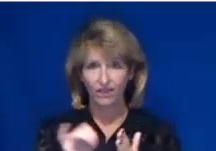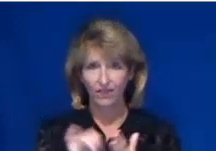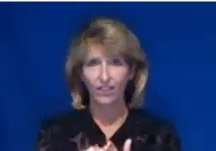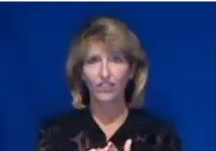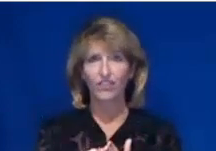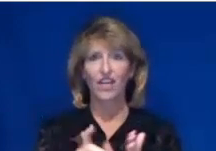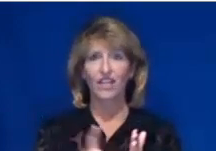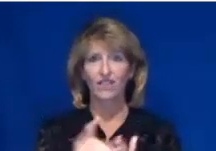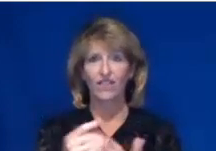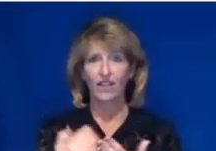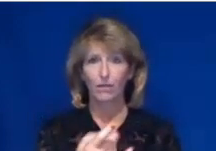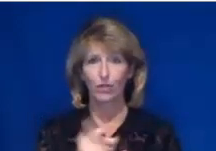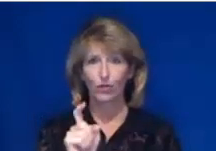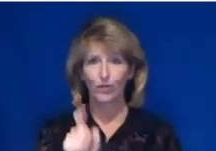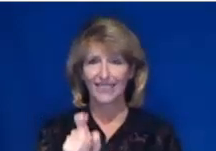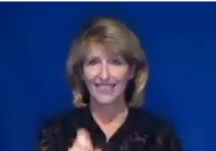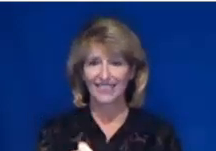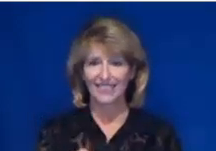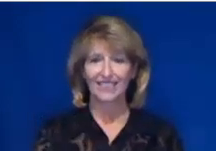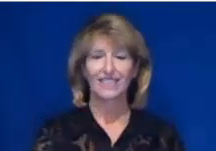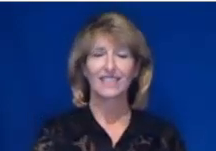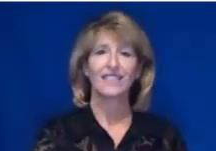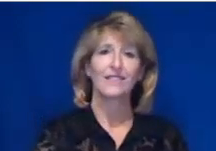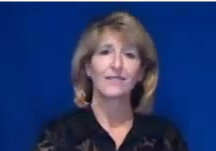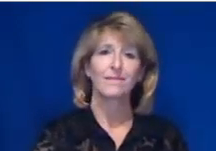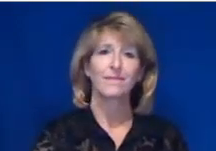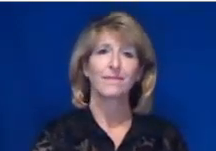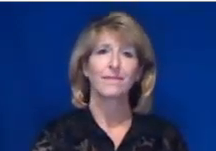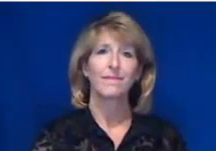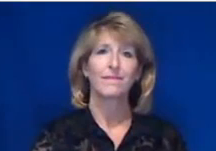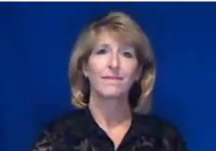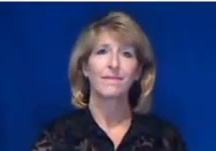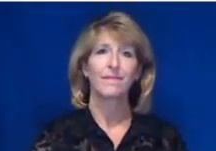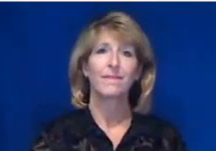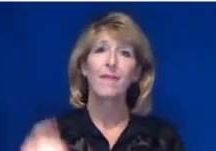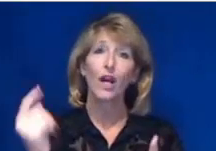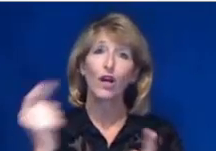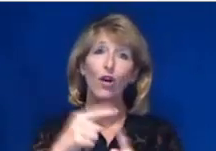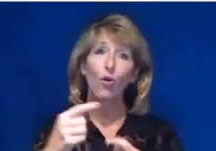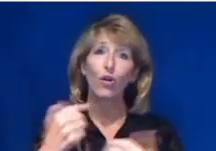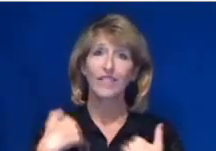We will then collect that feedback, and at the end of that, we'll make new